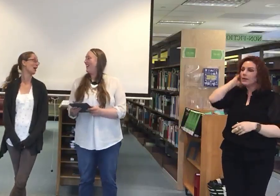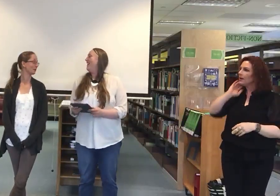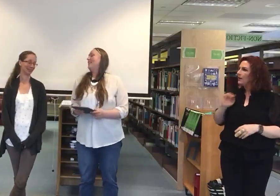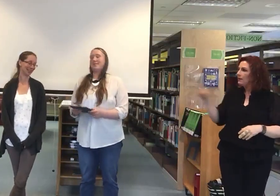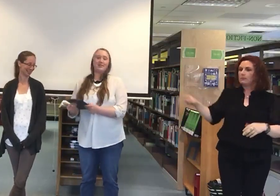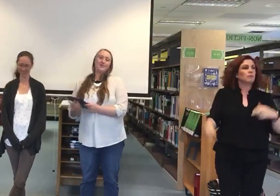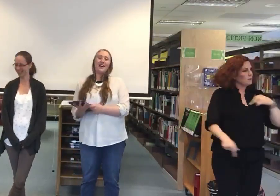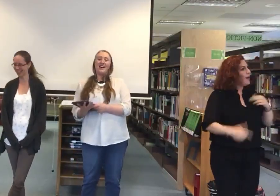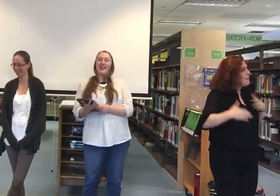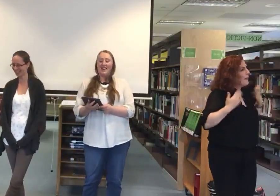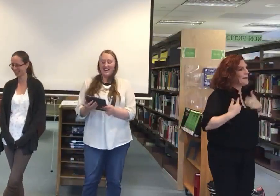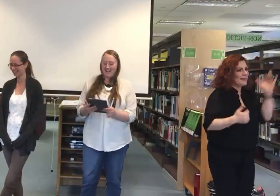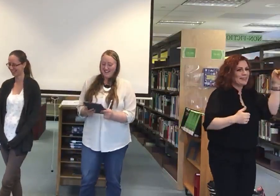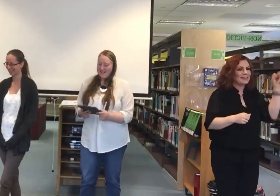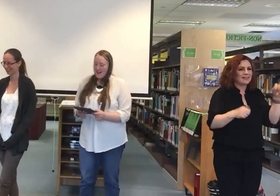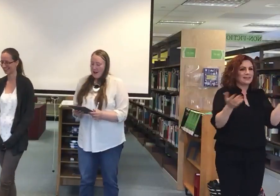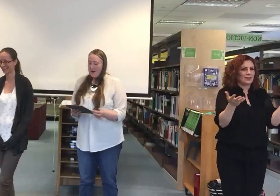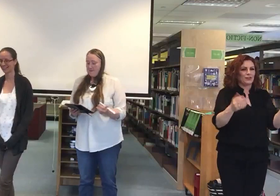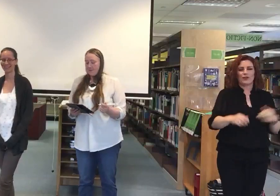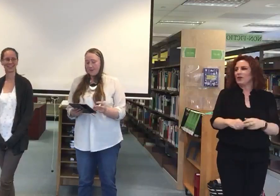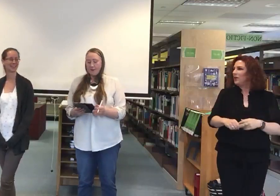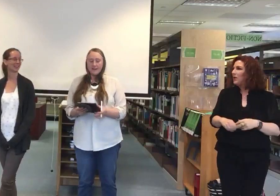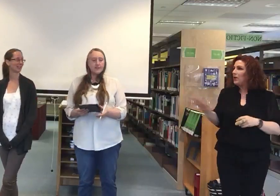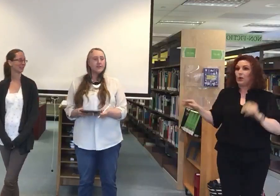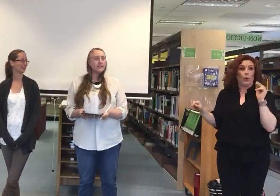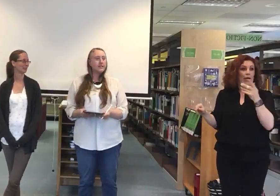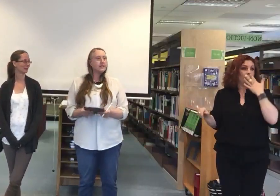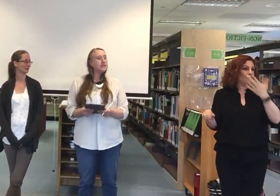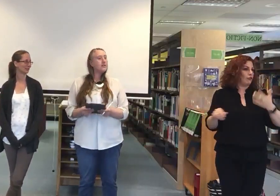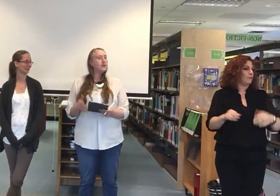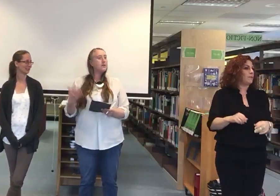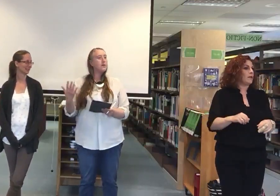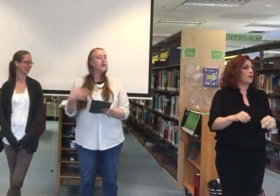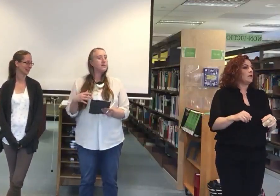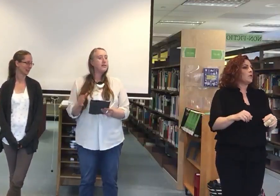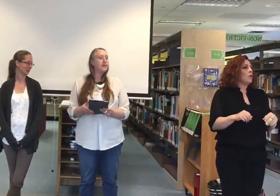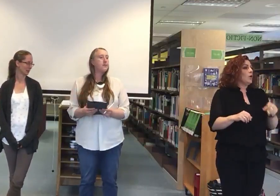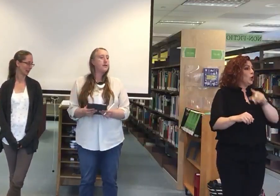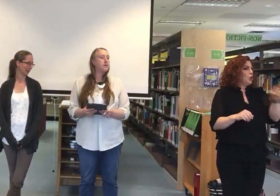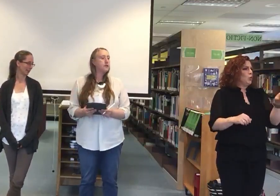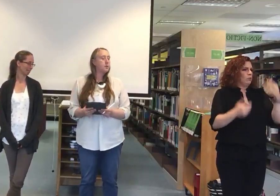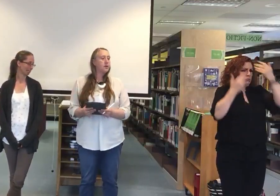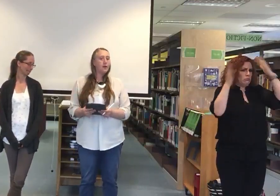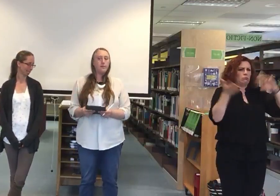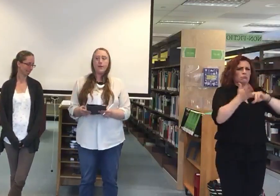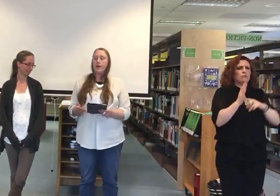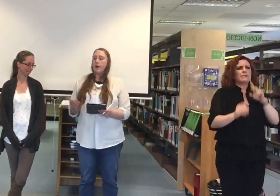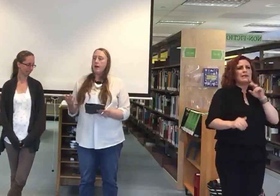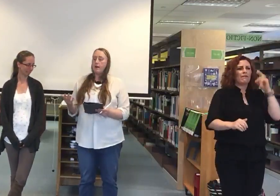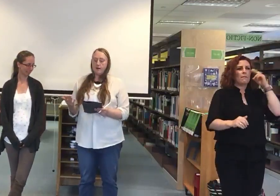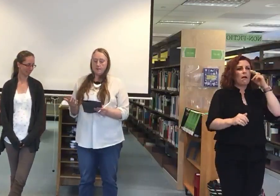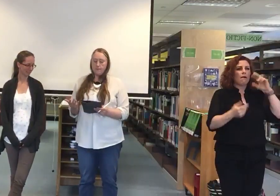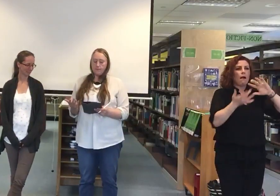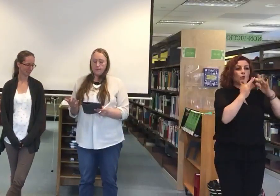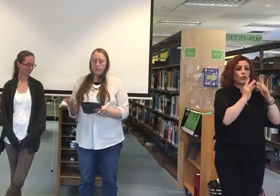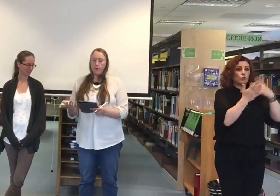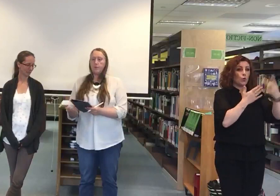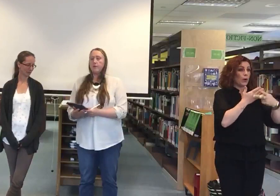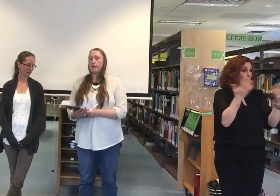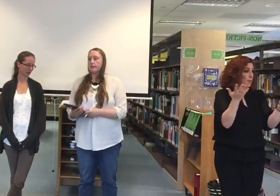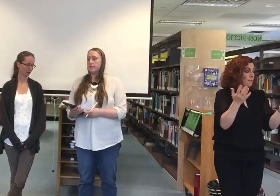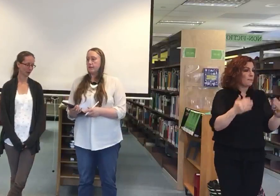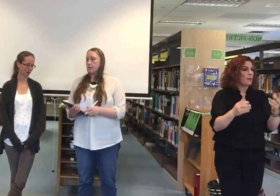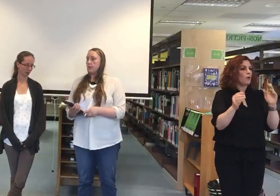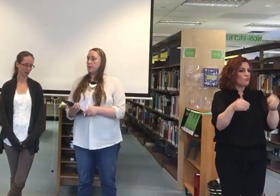I'm happy, yes. Good. Okay, so just if you don't know anything about the Deafblind Outreach Program,